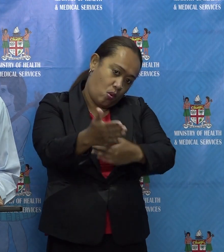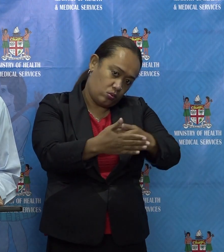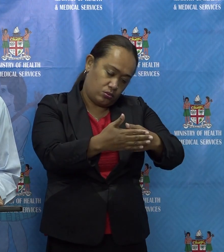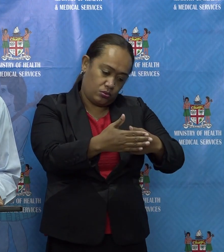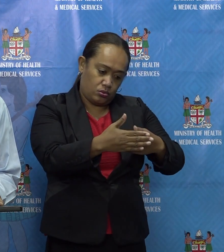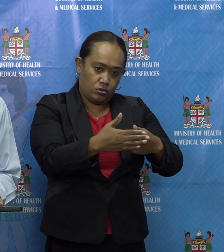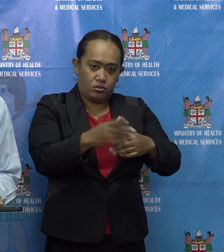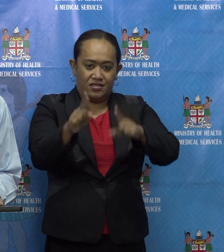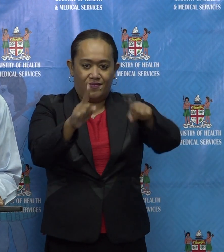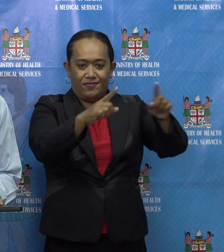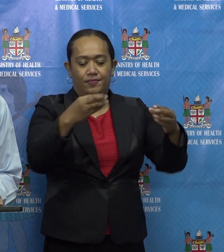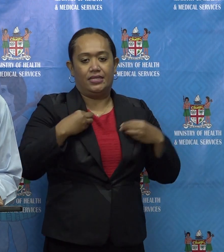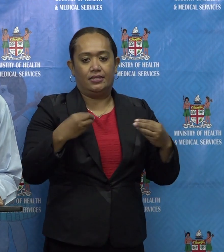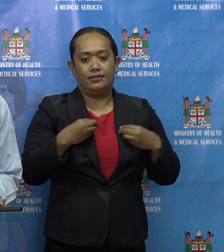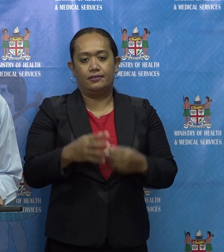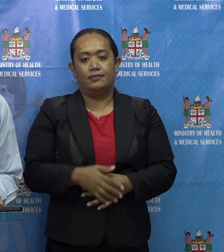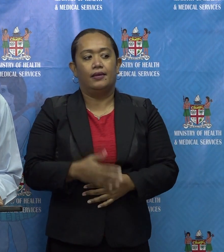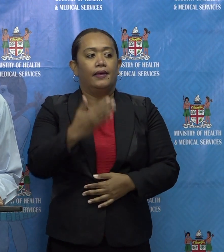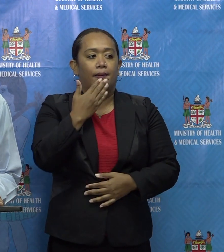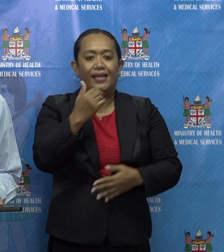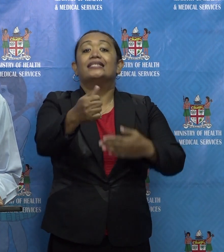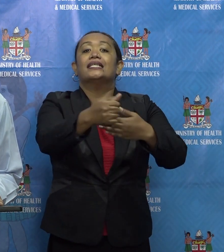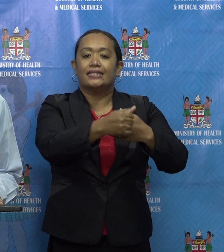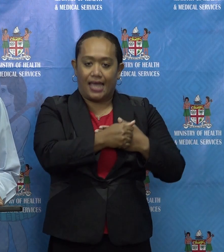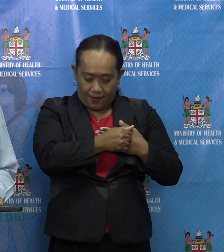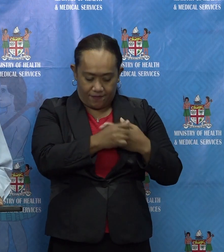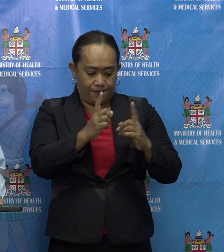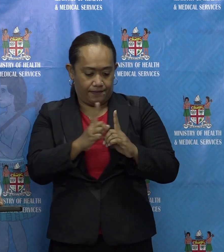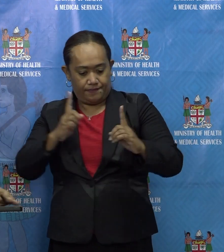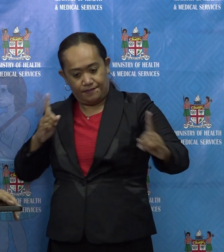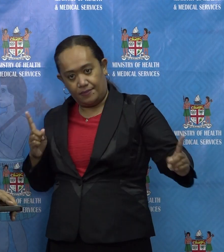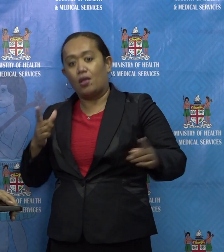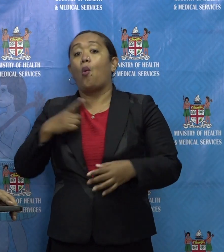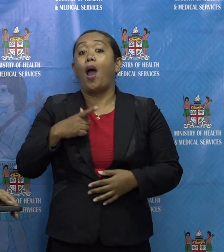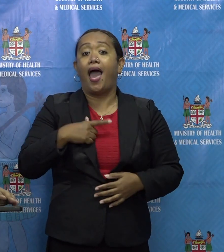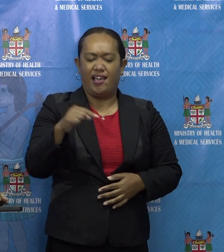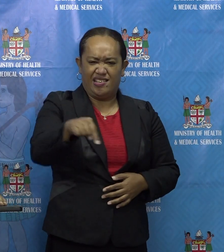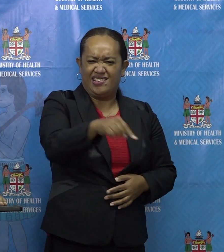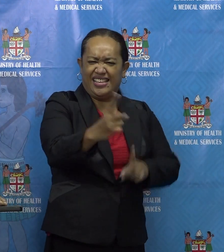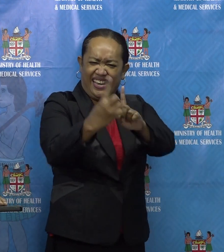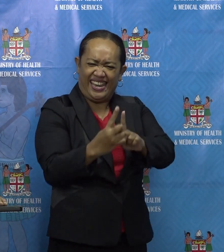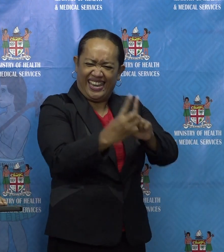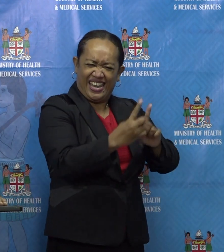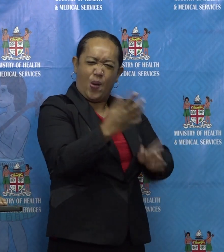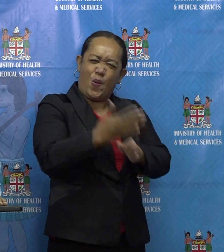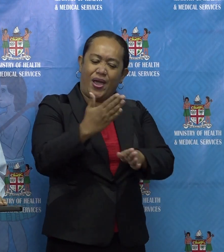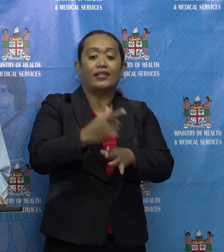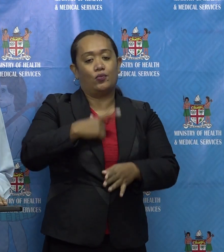mentioned before, maintaining a safe physical distance within these sorts of business simply isn't possible.